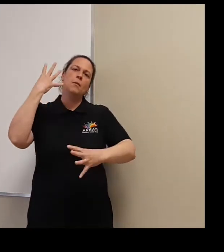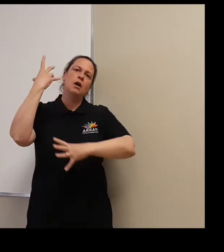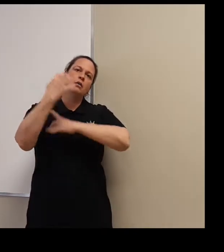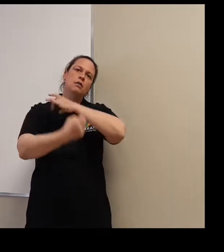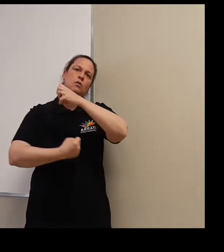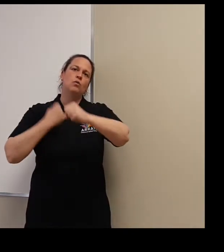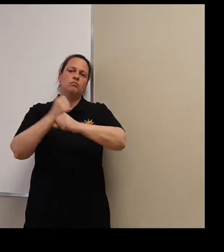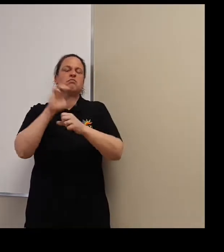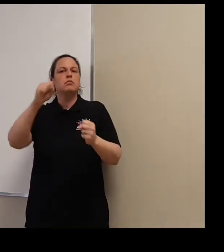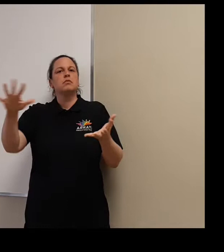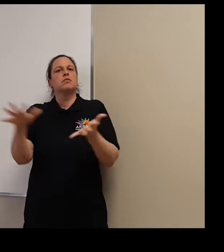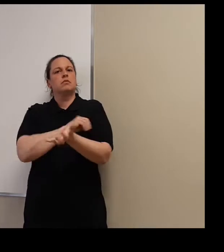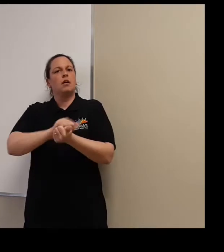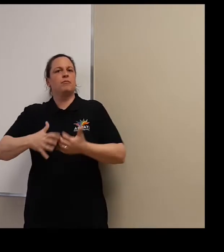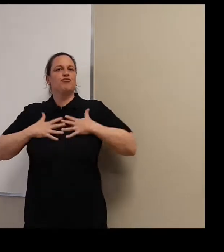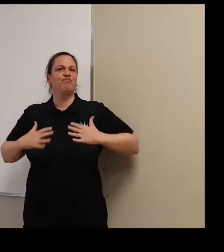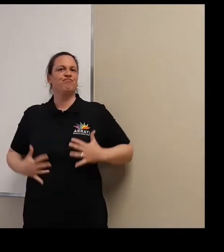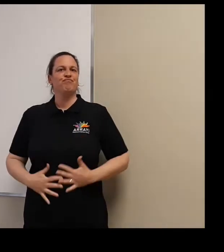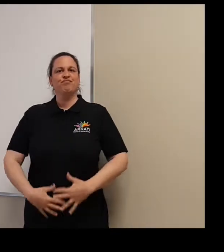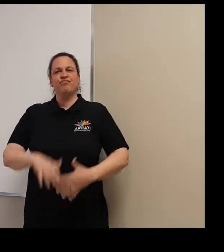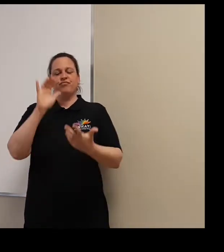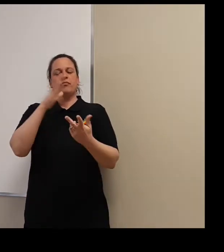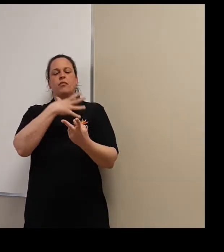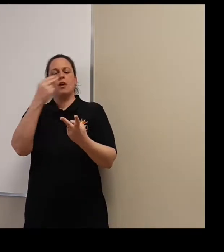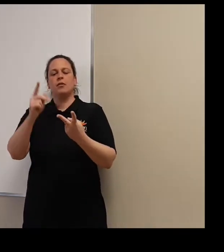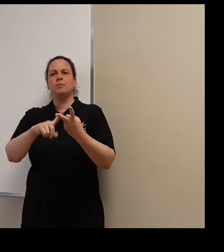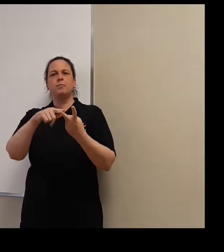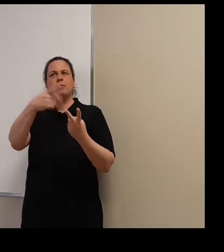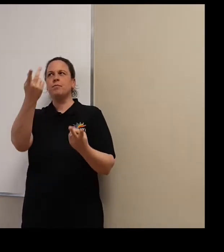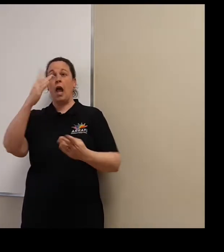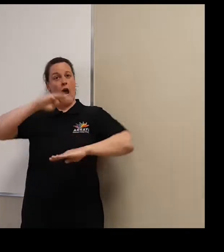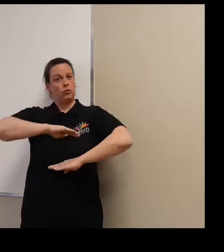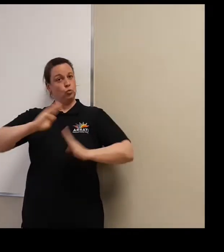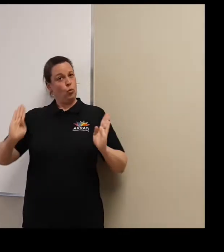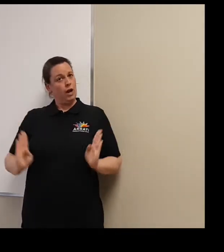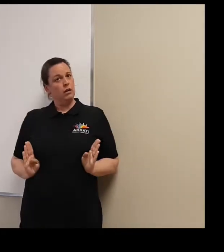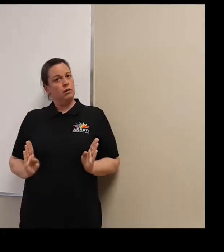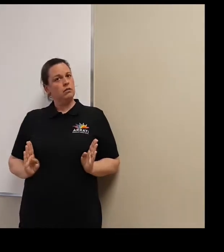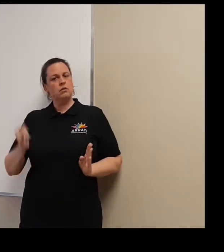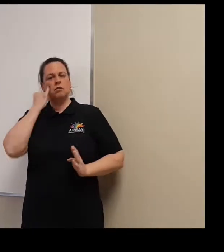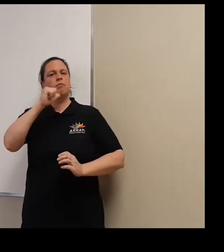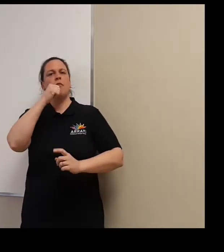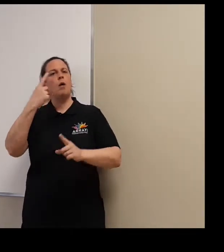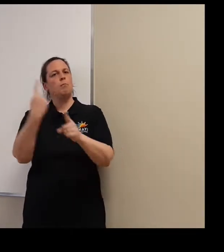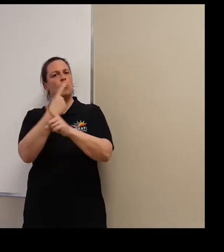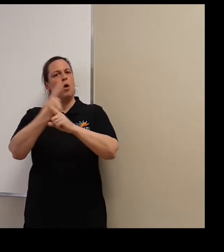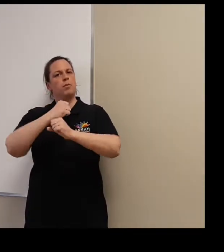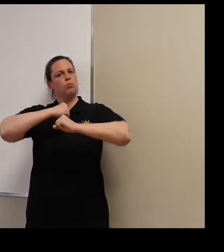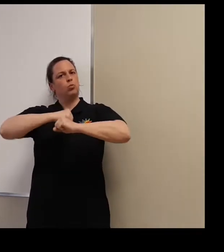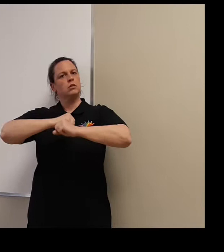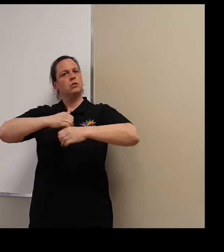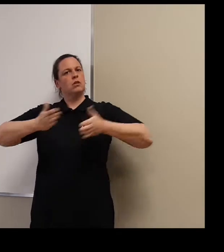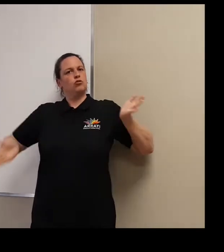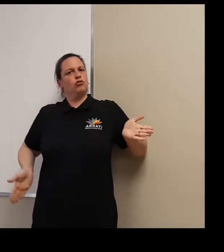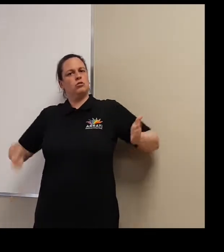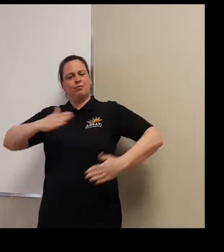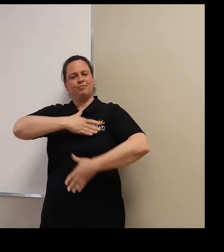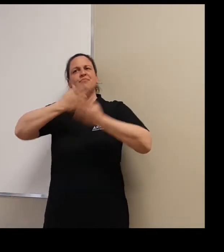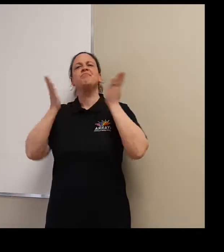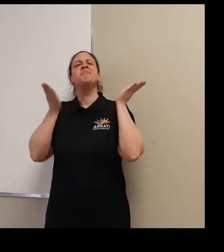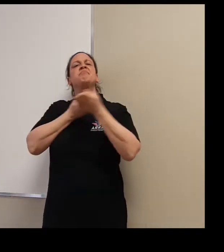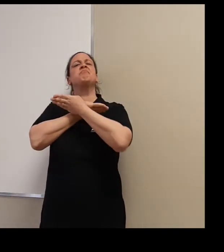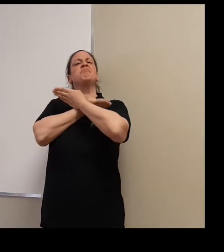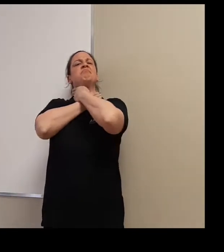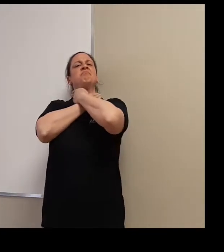be exposed to dust. If you worked there over many years, the dust over time could damage your body. And